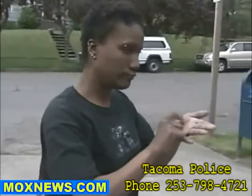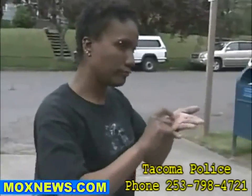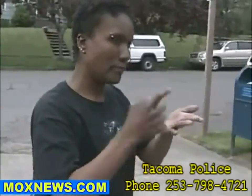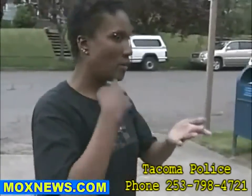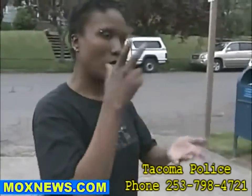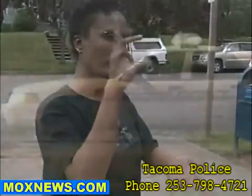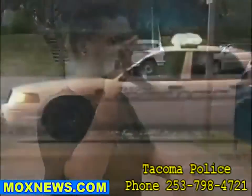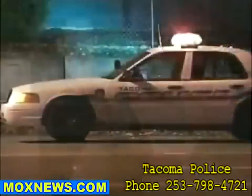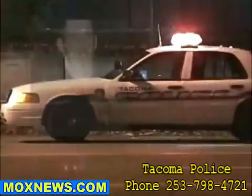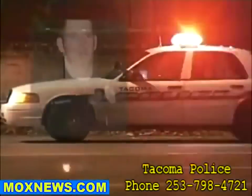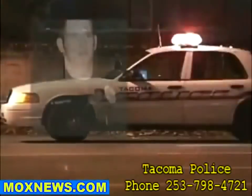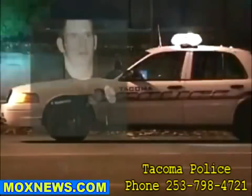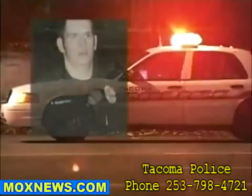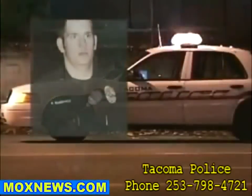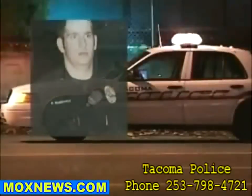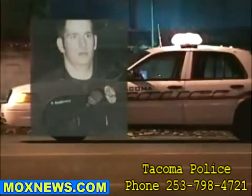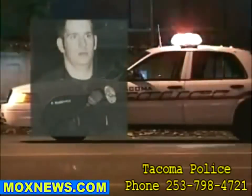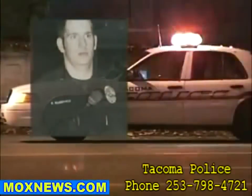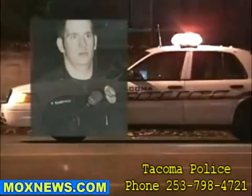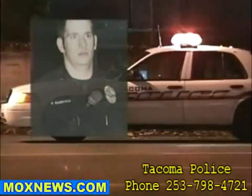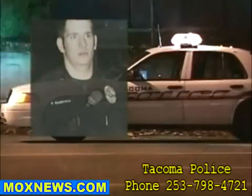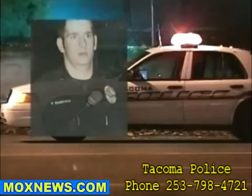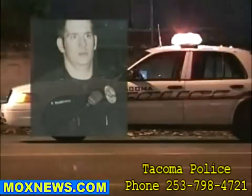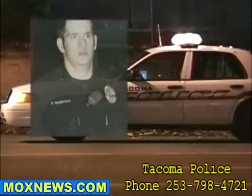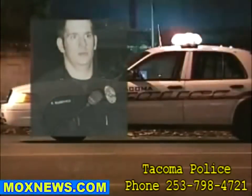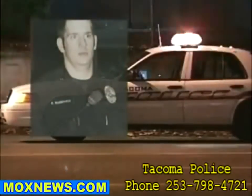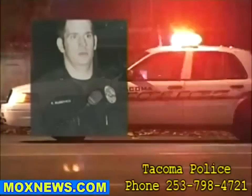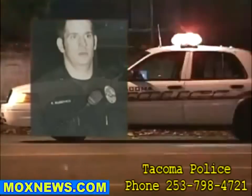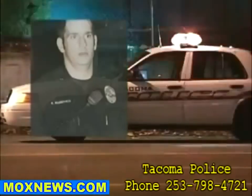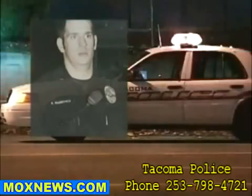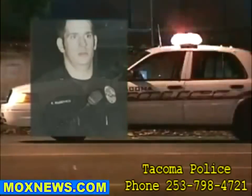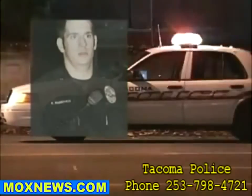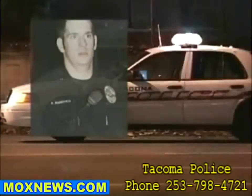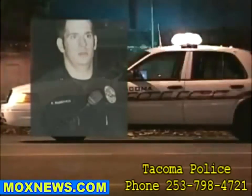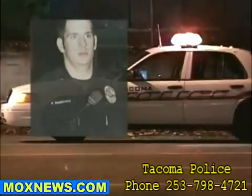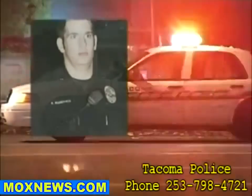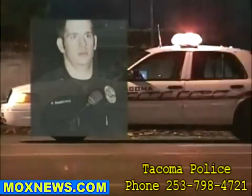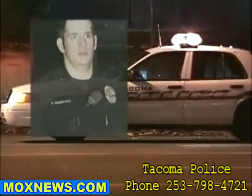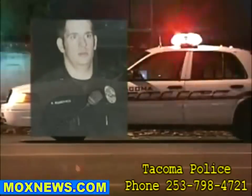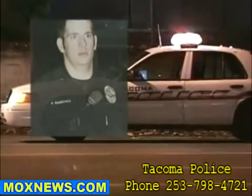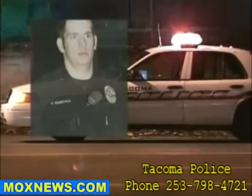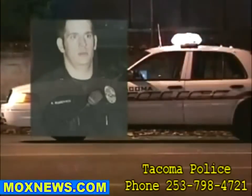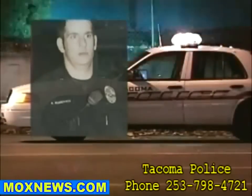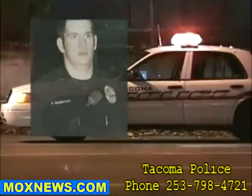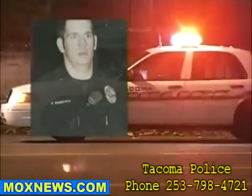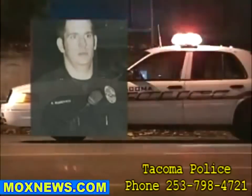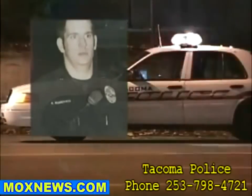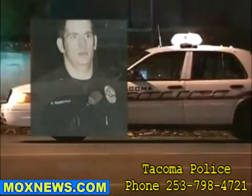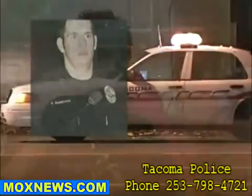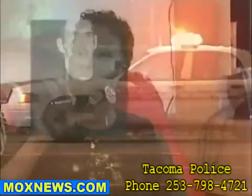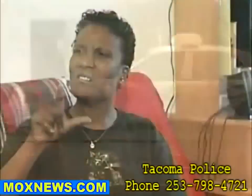Tacoma officers, neither who knew any sign language. And the next thing I know, they took me into jail.